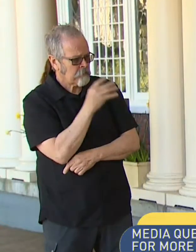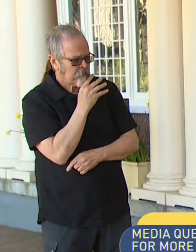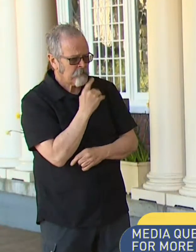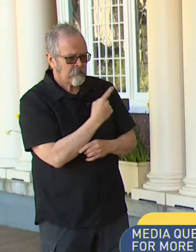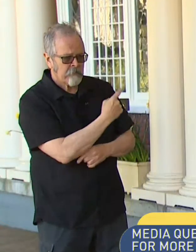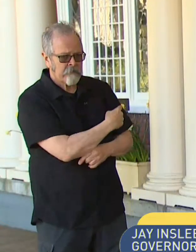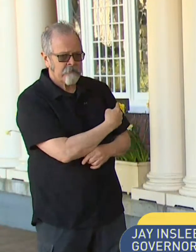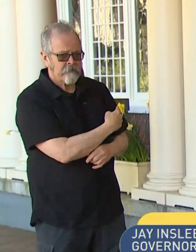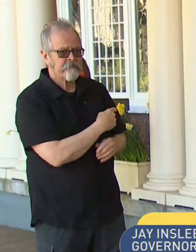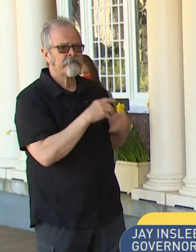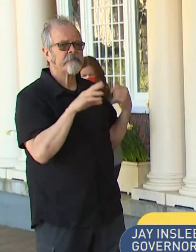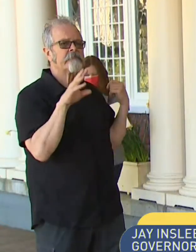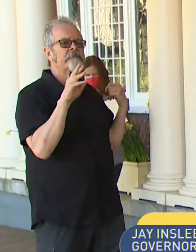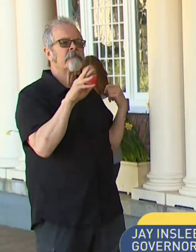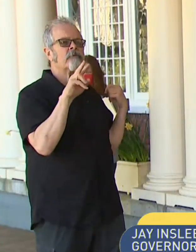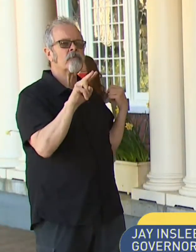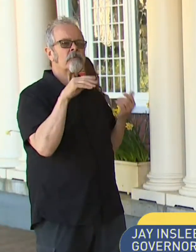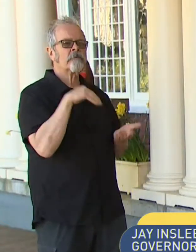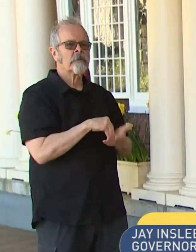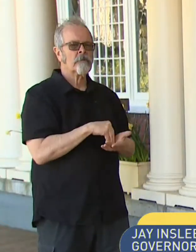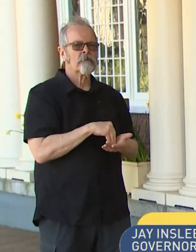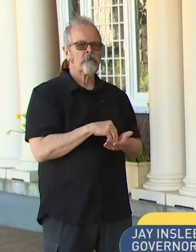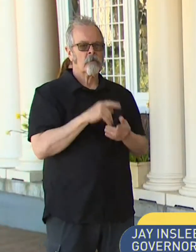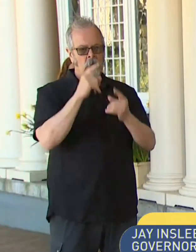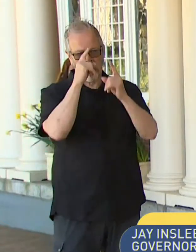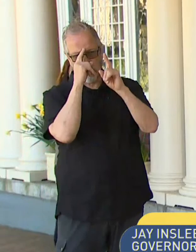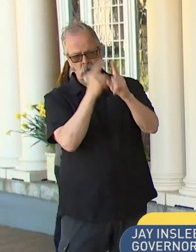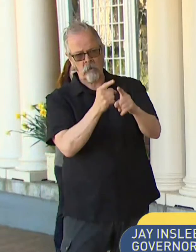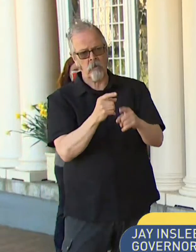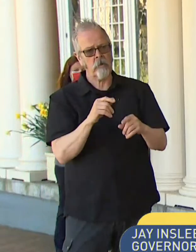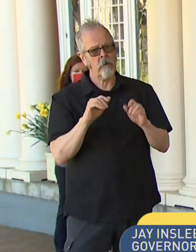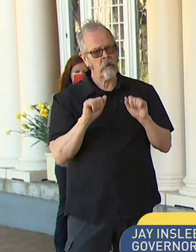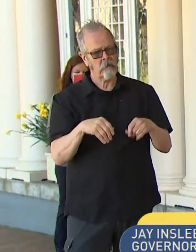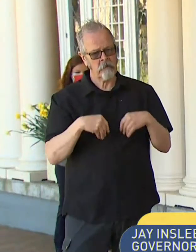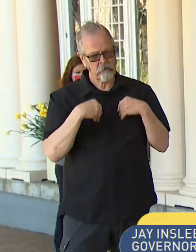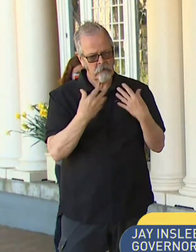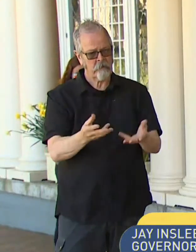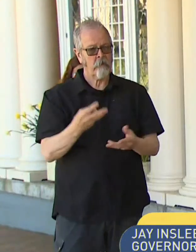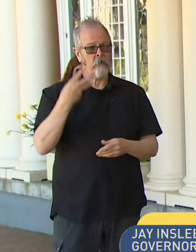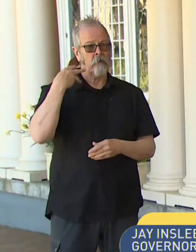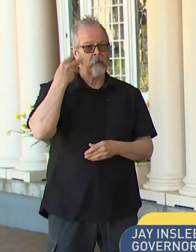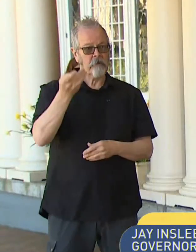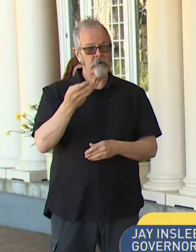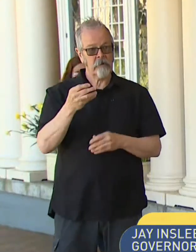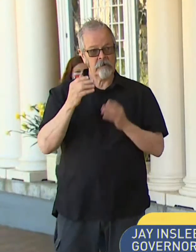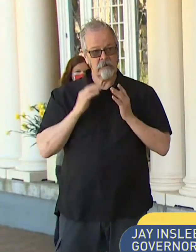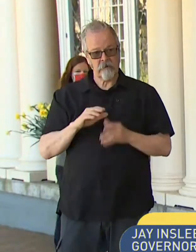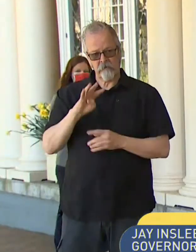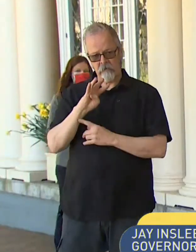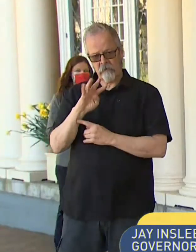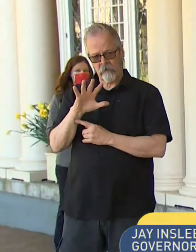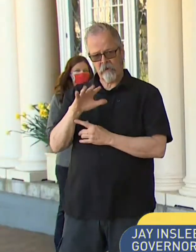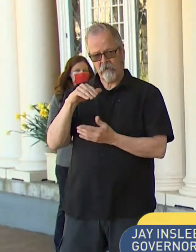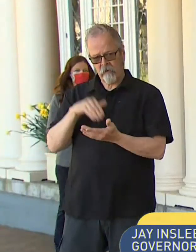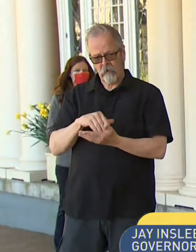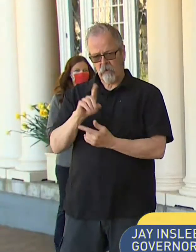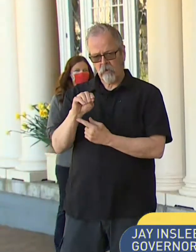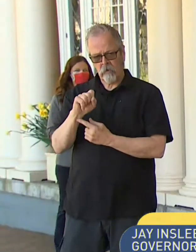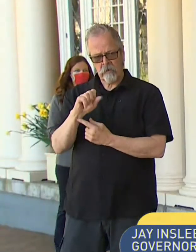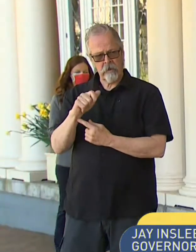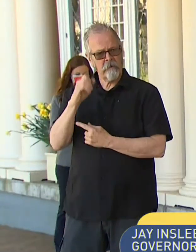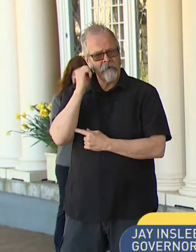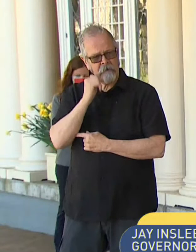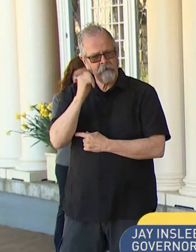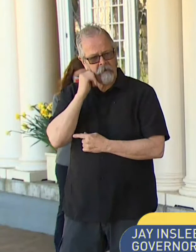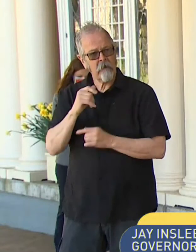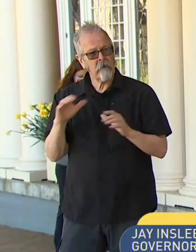70? 62. So our goal was to be able to give Washingtonians 45,000 doses a day. We're doing 62,000